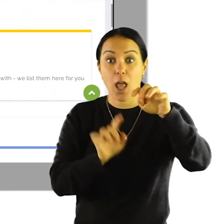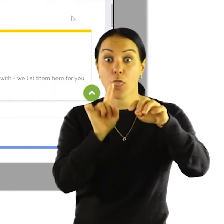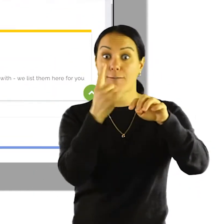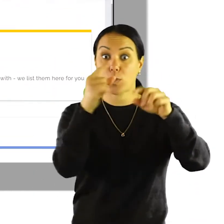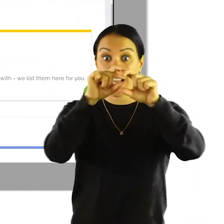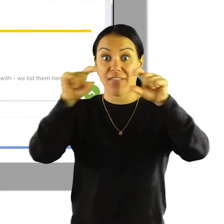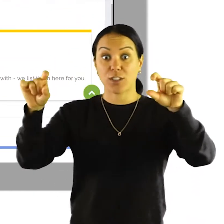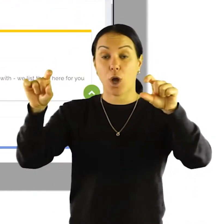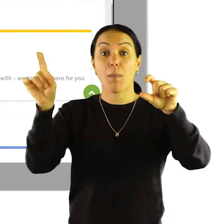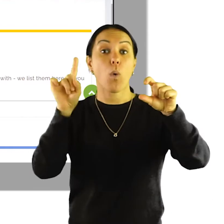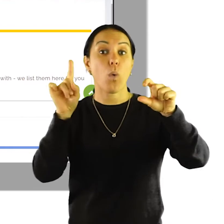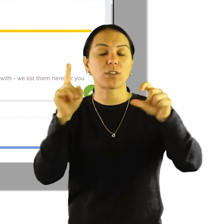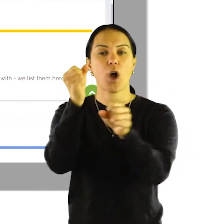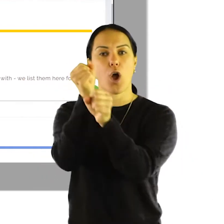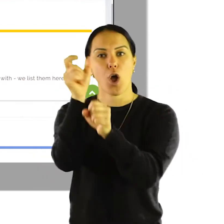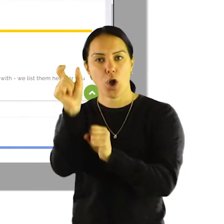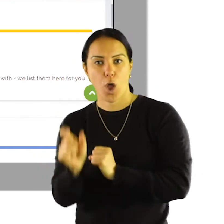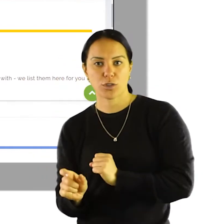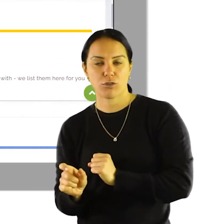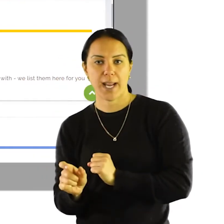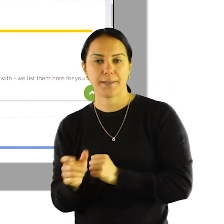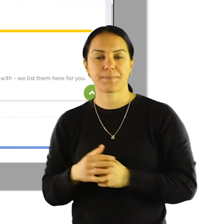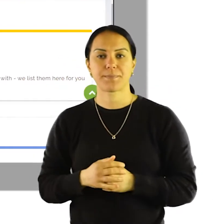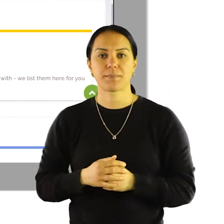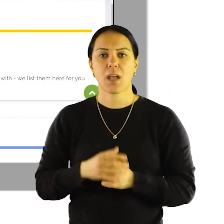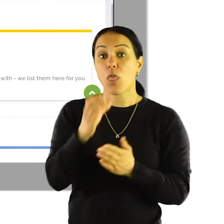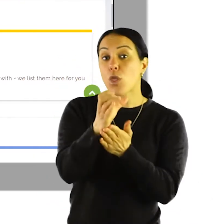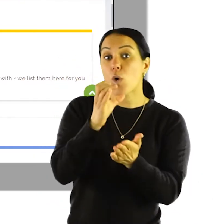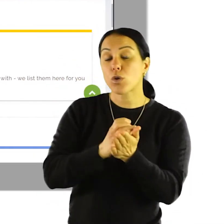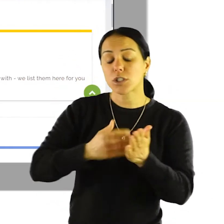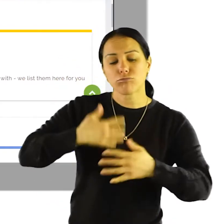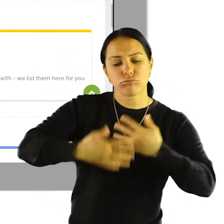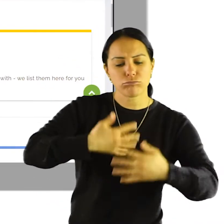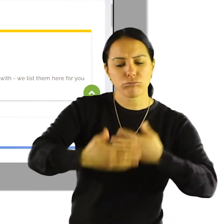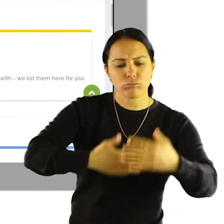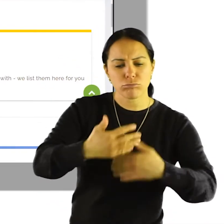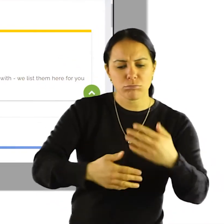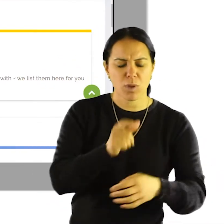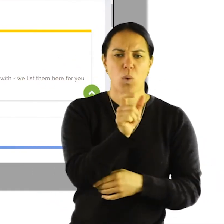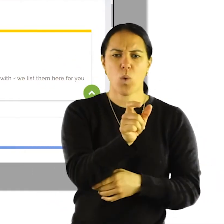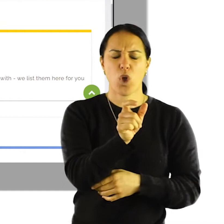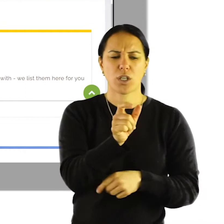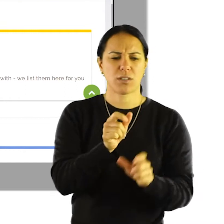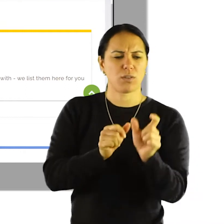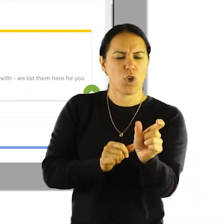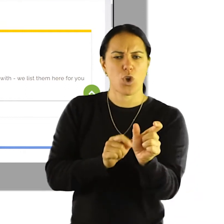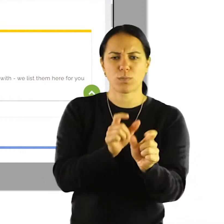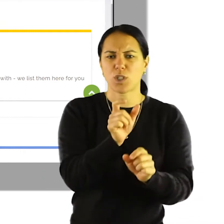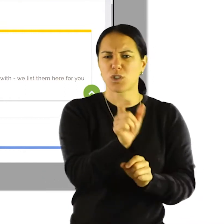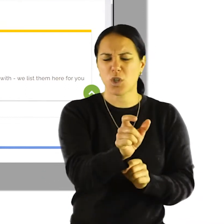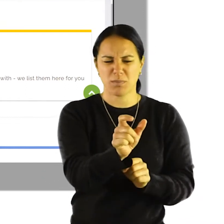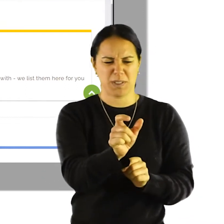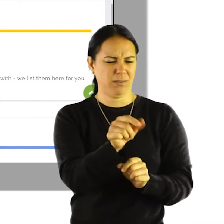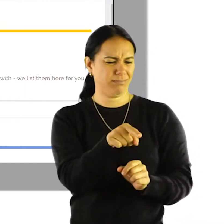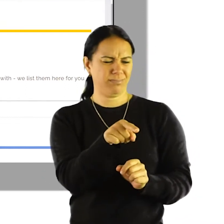thing at the top is the glossary. You'll find as you go through the course that there are probably quite a